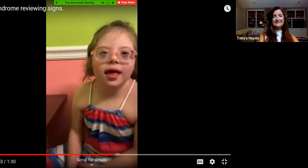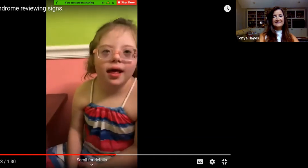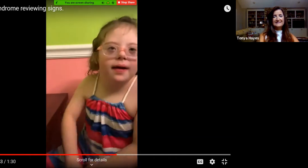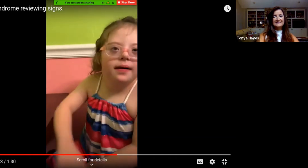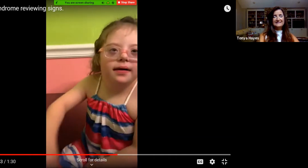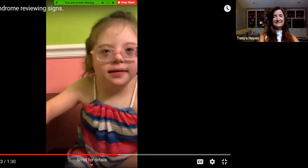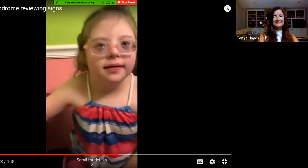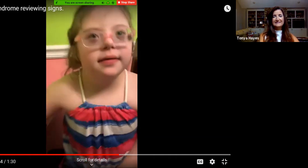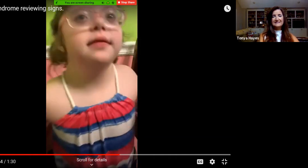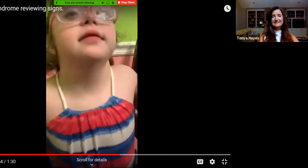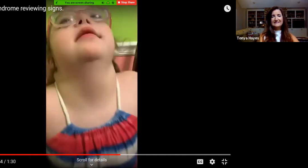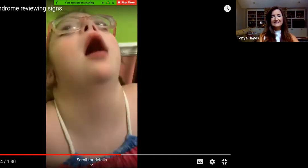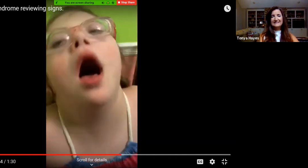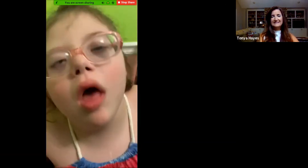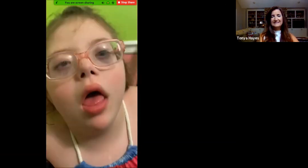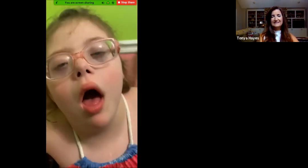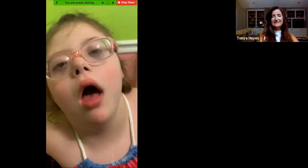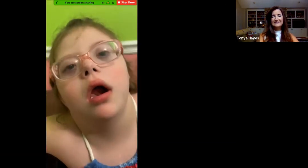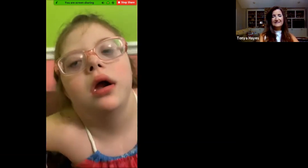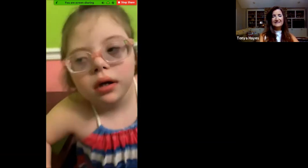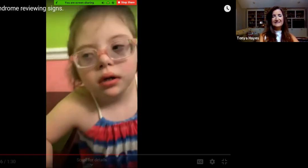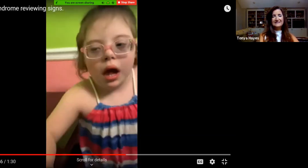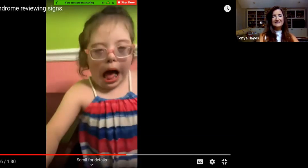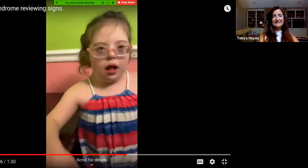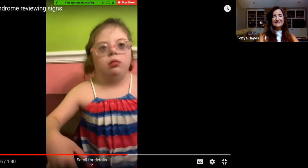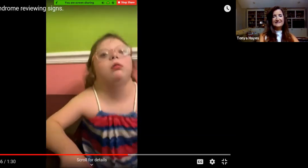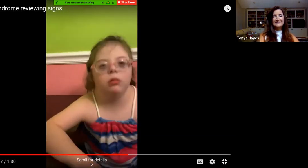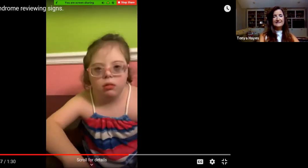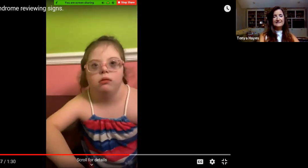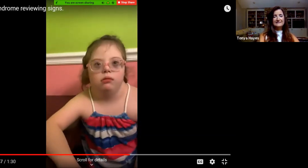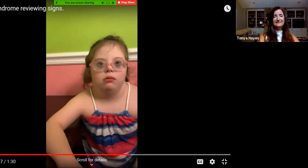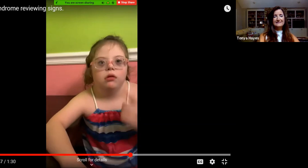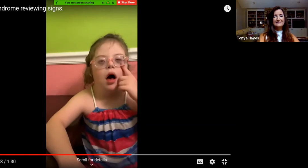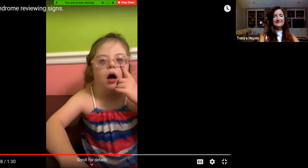That's right. Do you like babies? I don't know. Tell me with your words. Say.